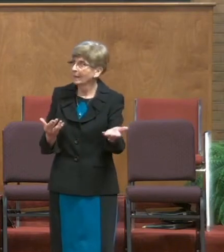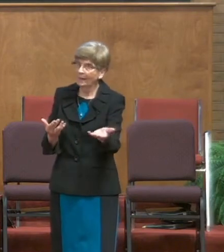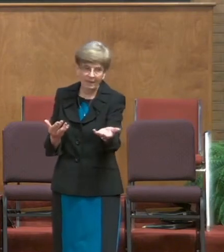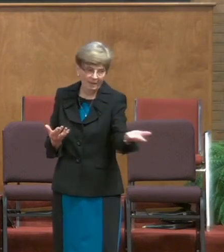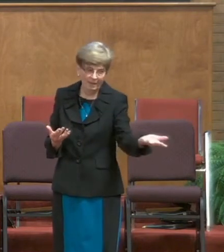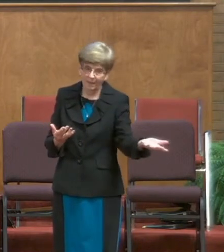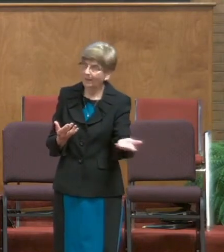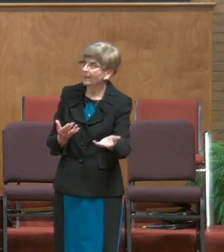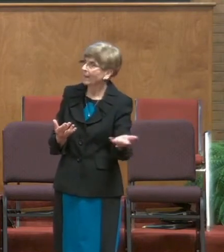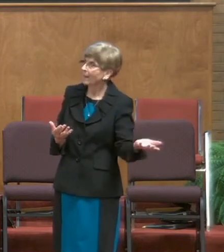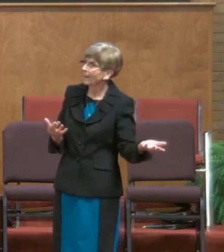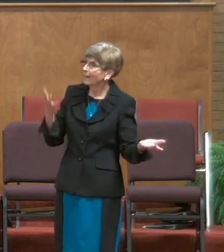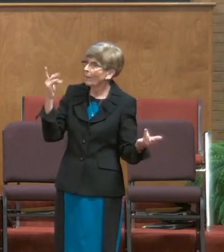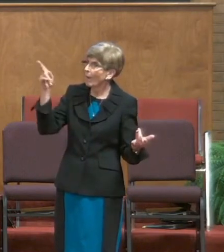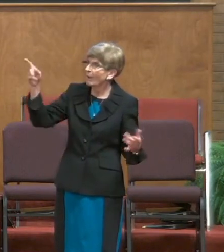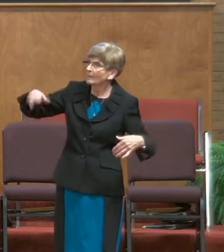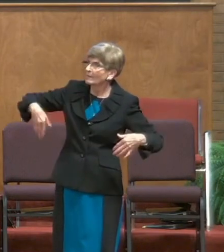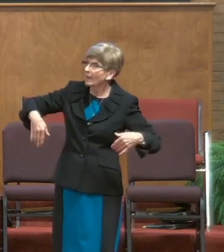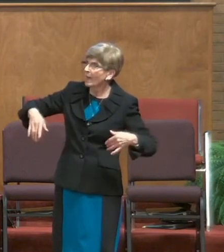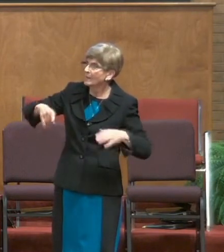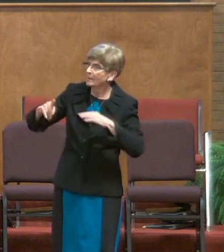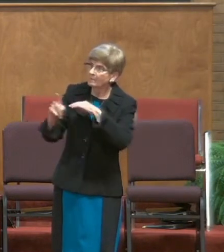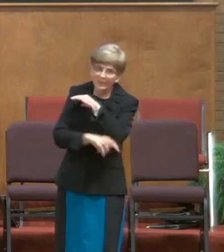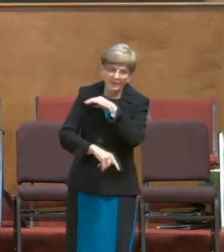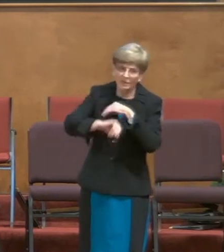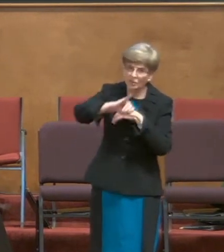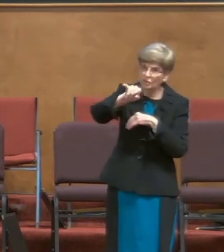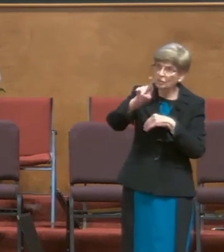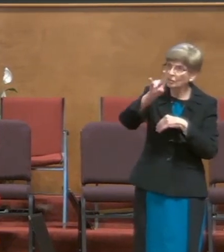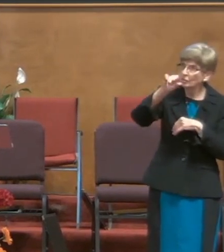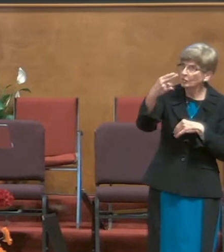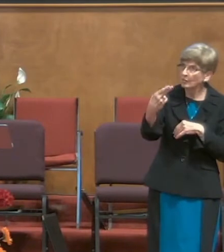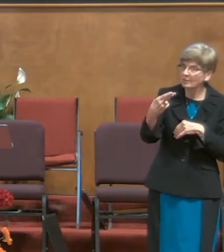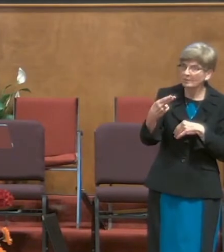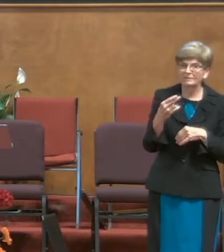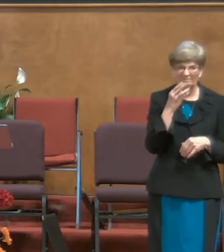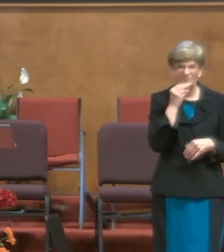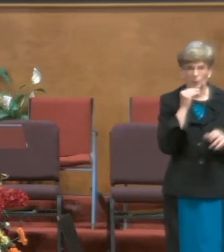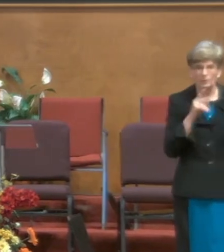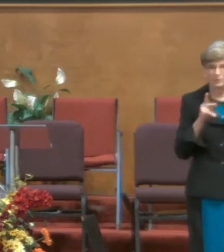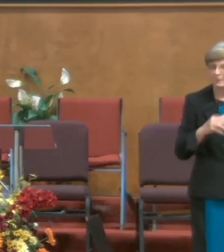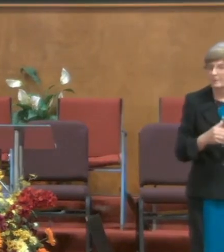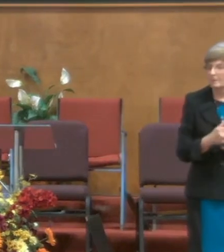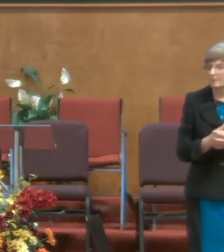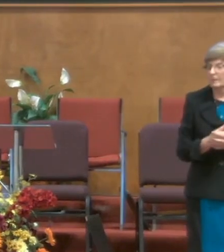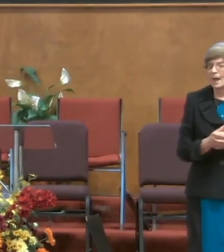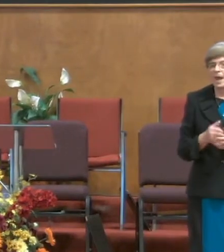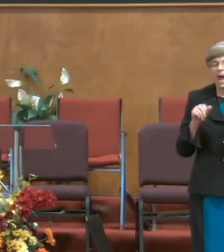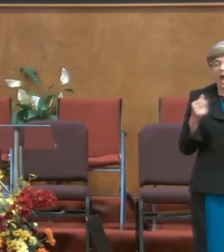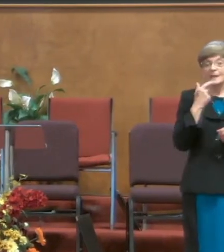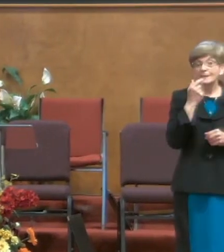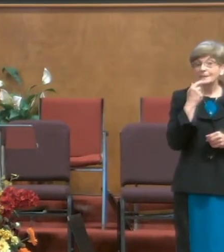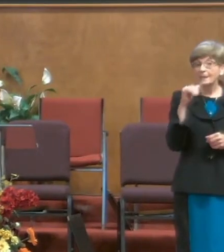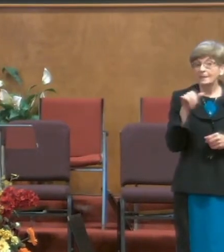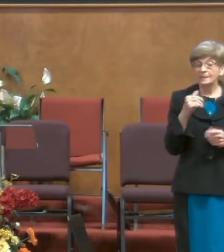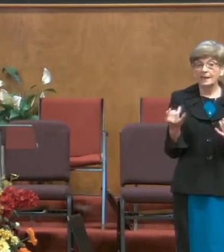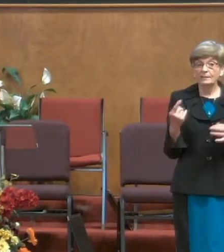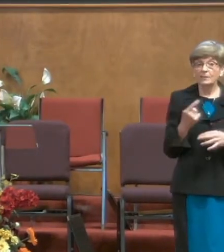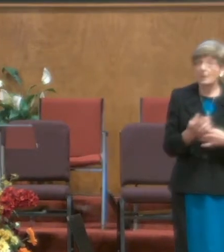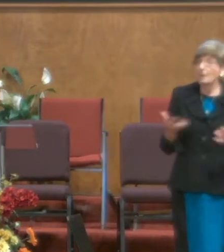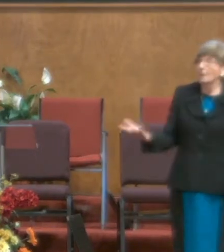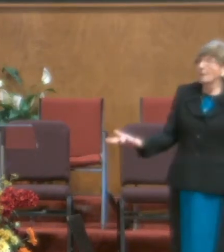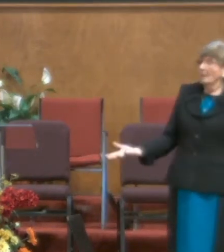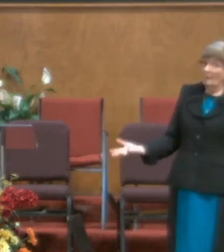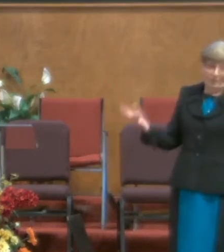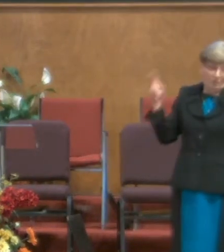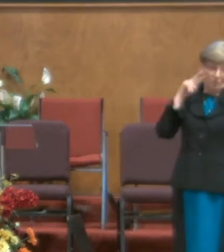you judged Judah's sins? I could say the same thing today. God, why haven't